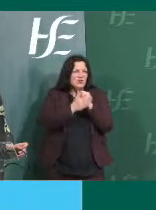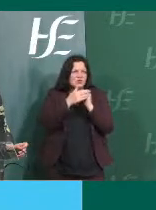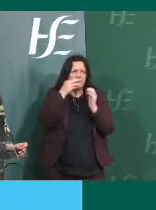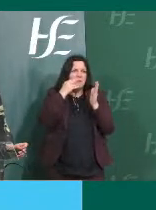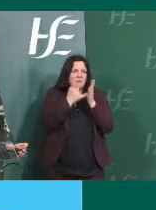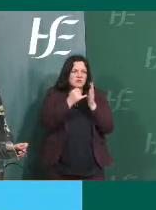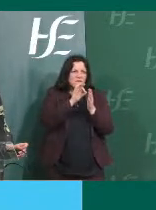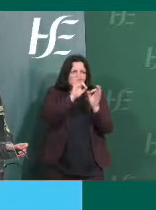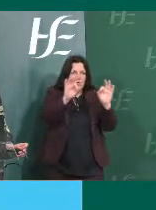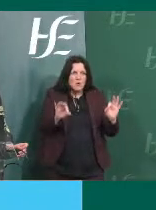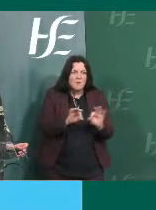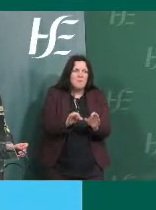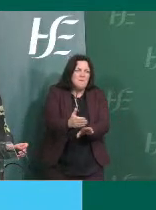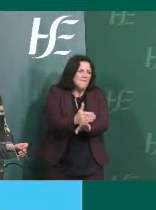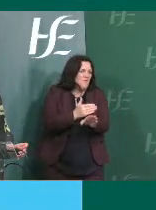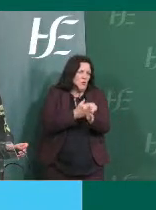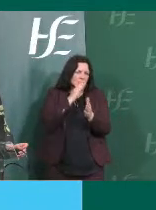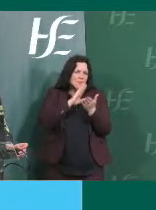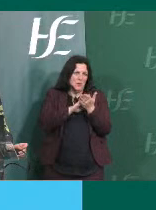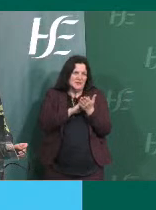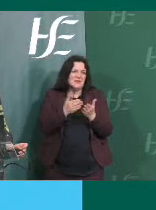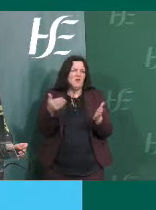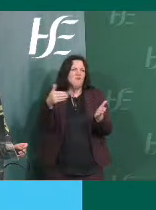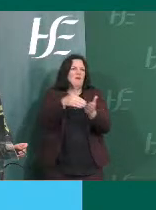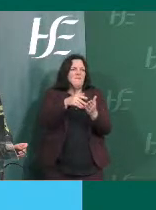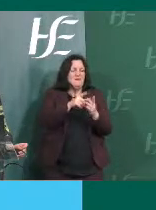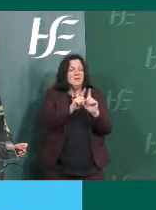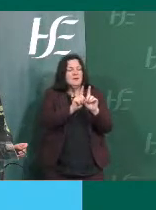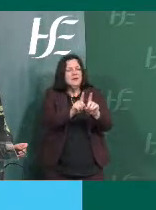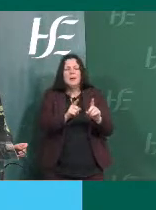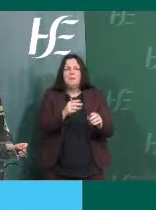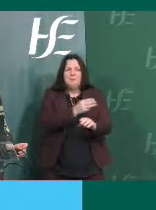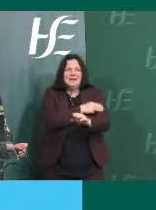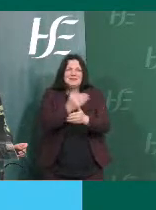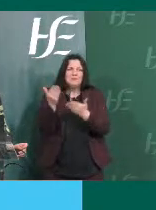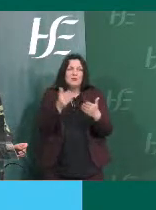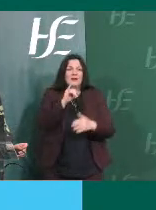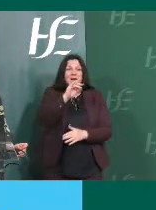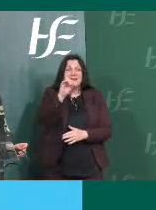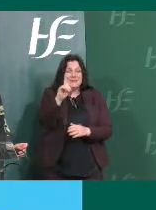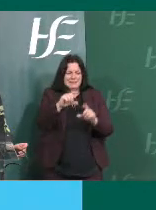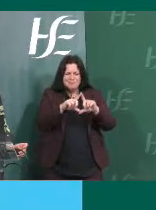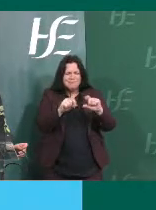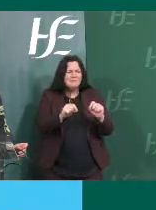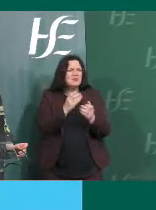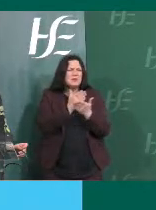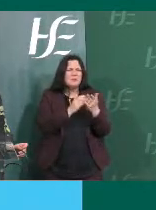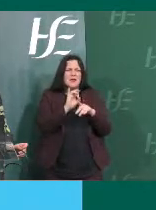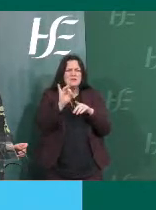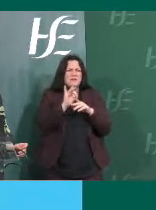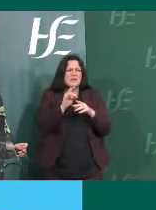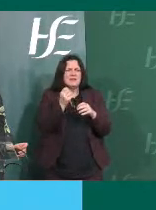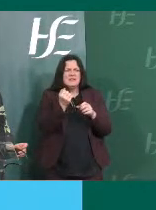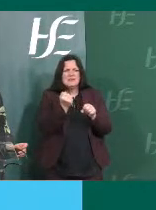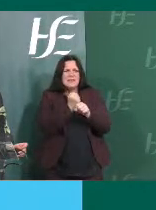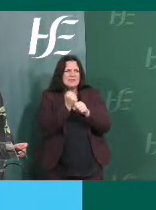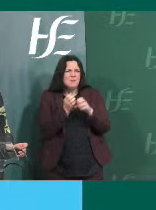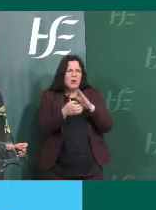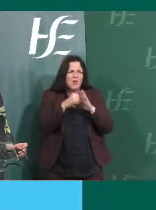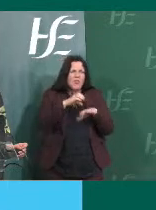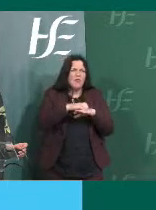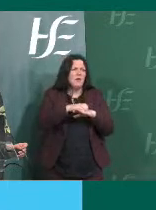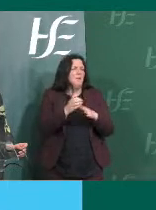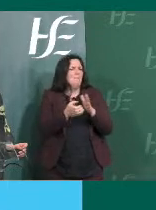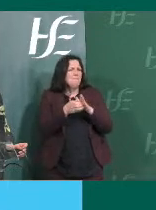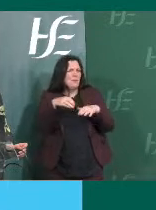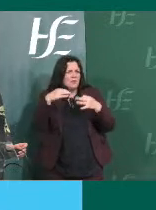consent before the appointment time. Please try and bring ID for the child, so something that shows their date of birth, so their passport or their birth certificate